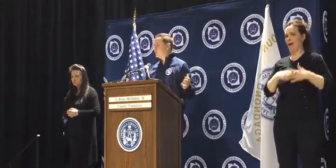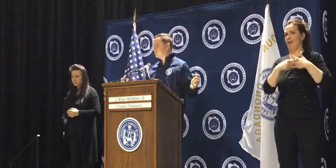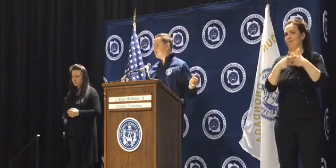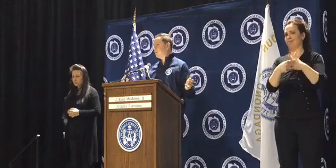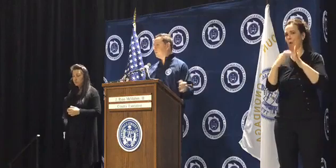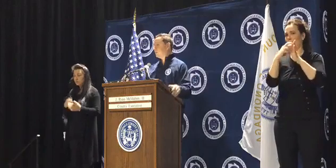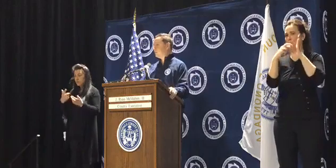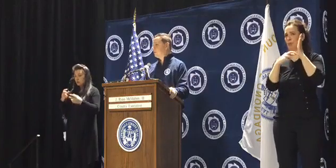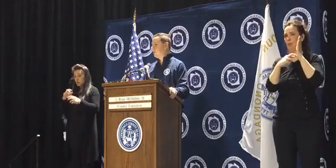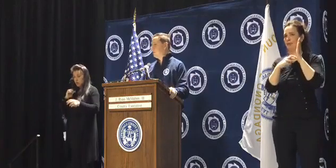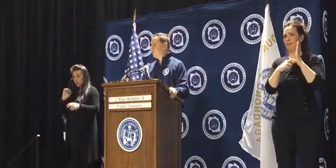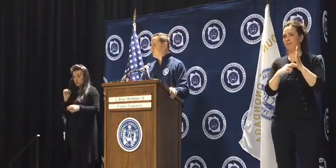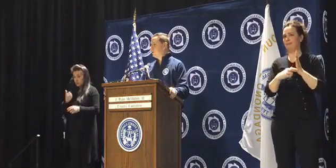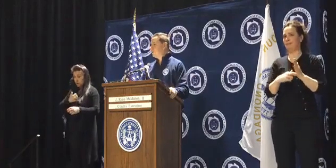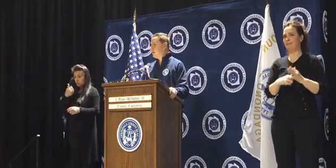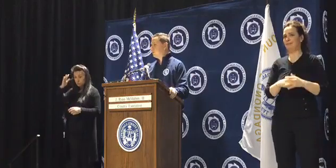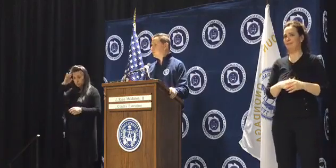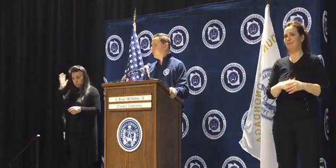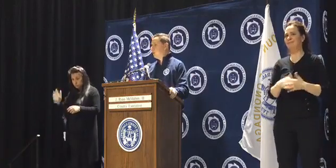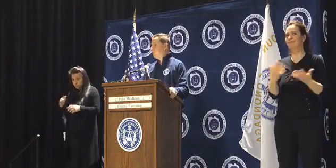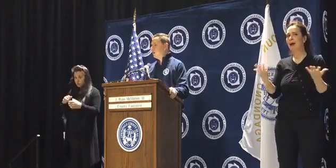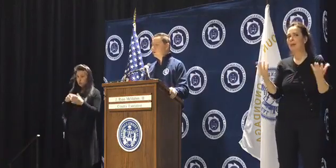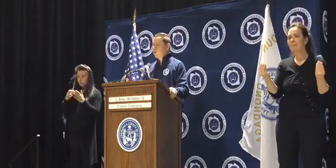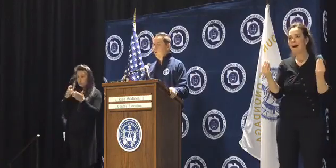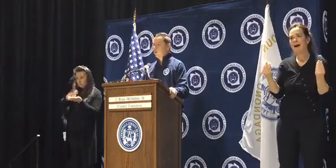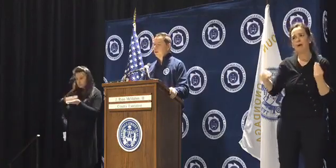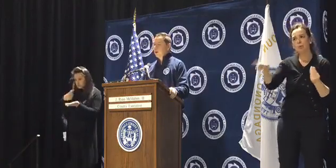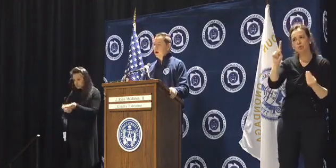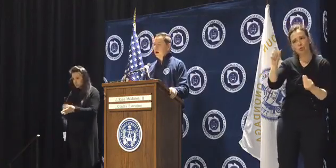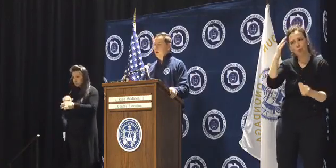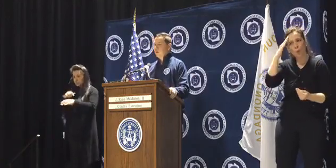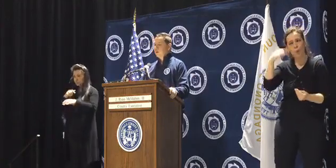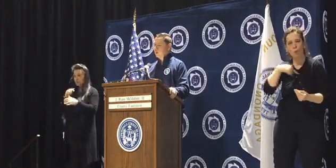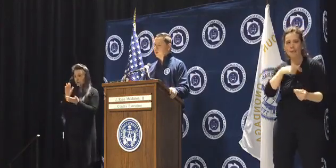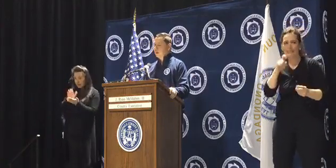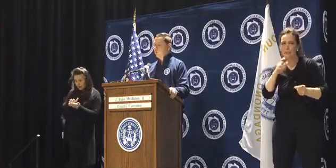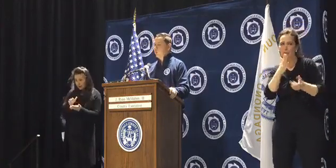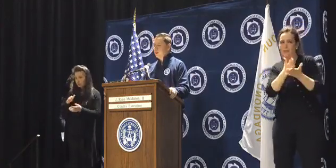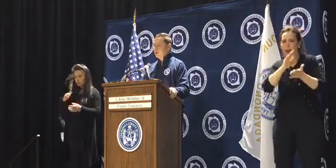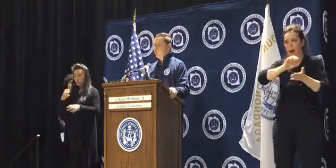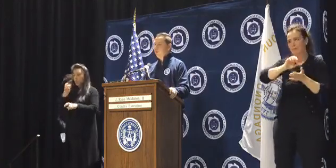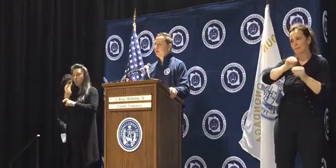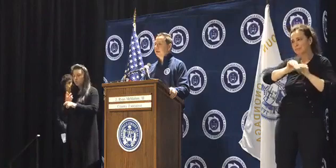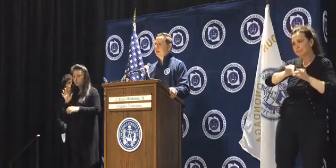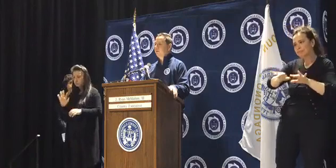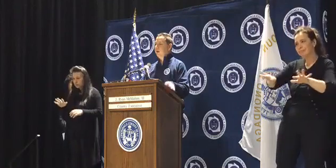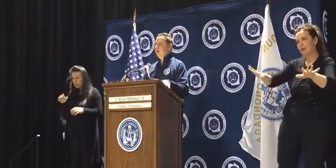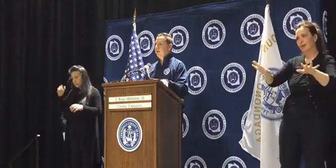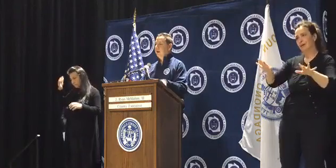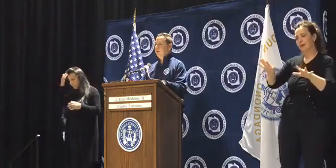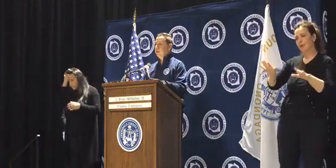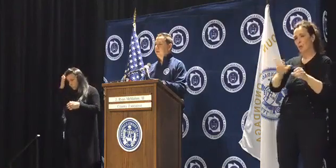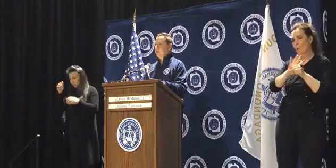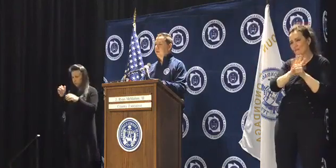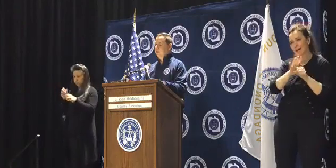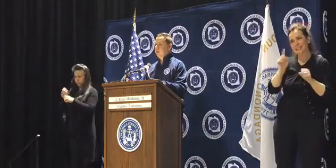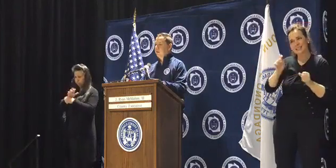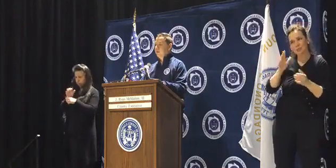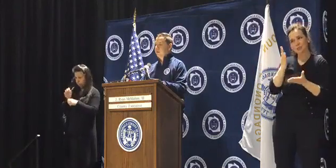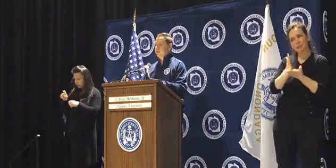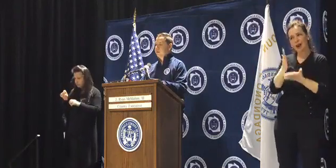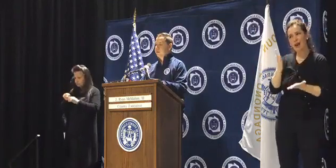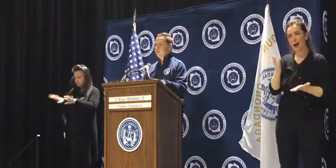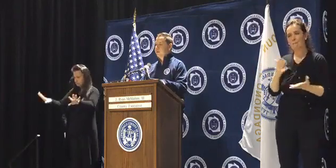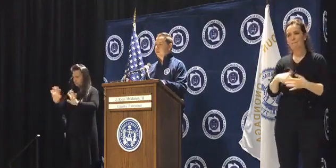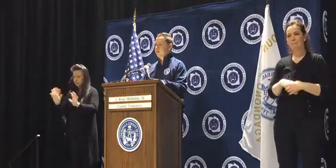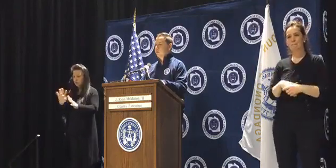smart to stop the spread, right? So, but certainly, if we believe that